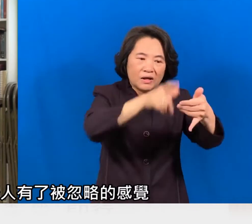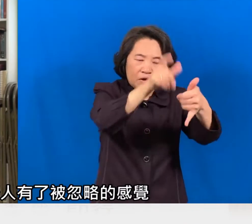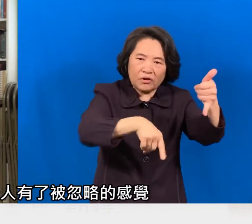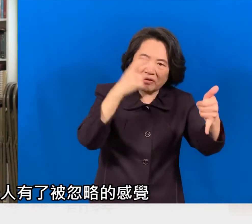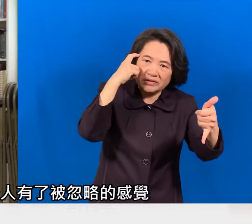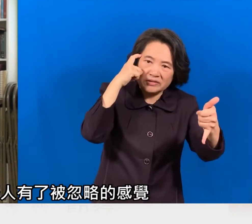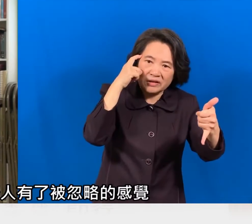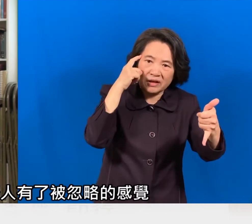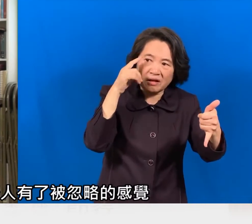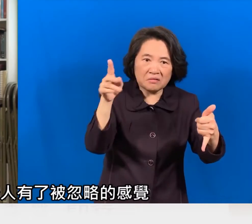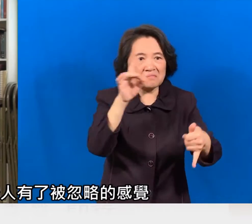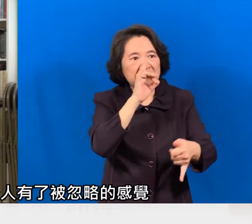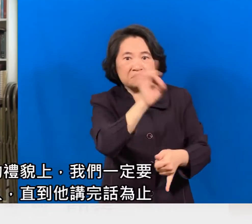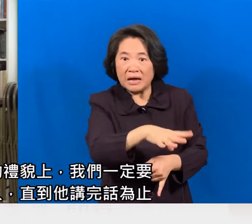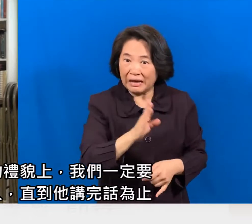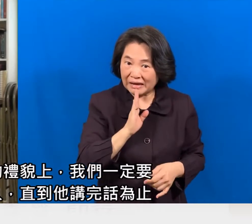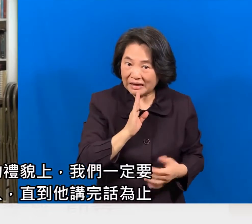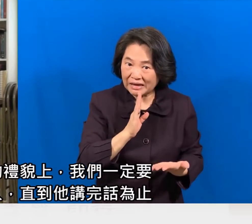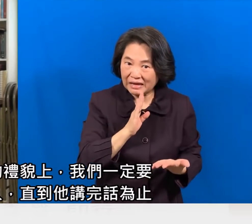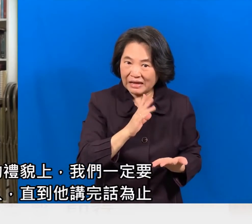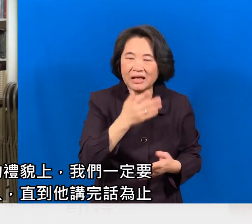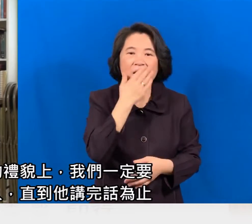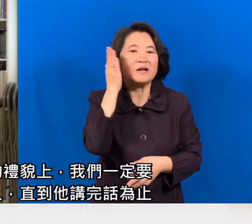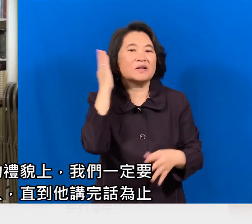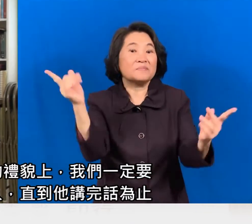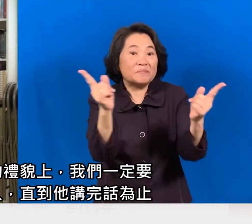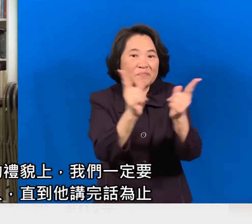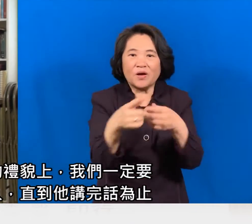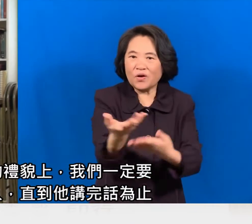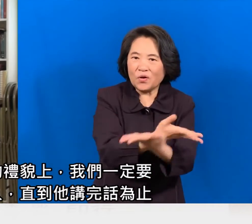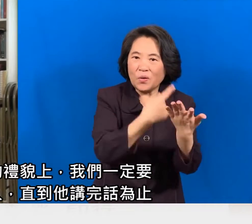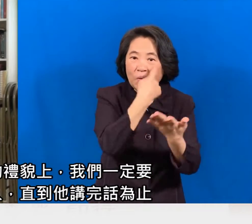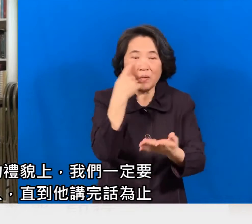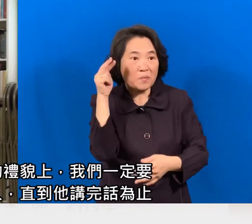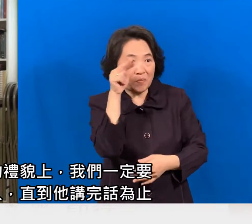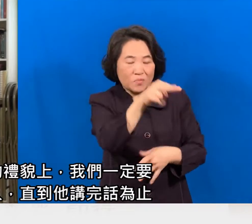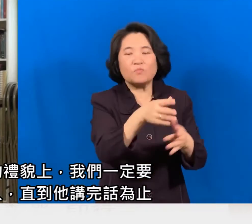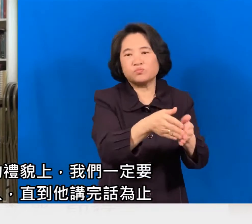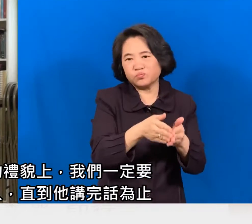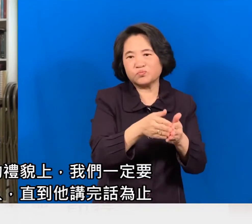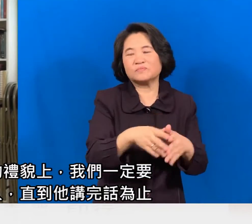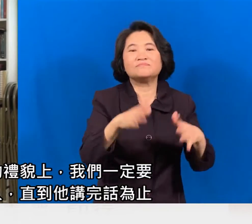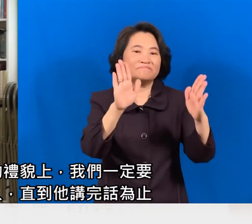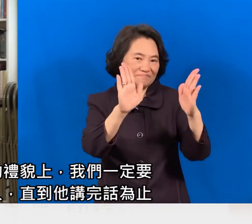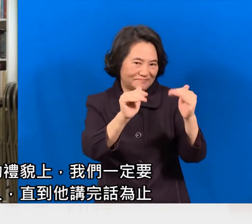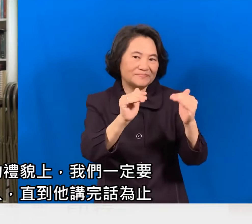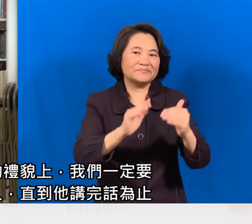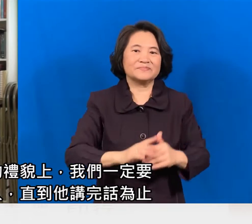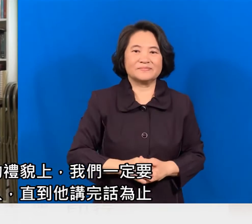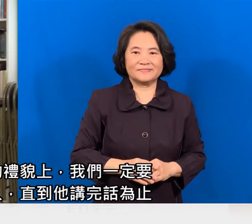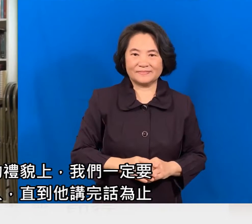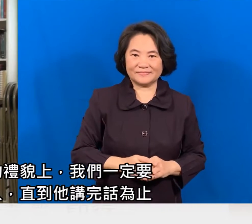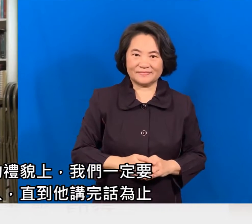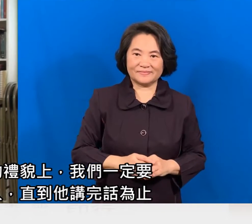feel that he's suddenly being ignored. Therefore, common courtesy demands that you maintain eye contact with a deaf